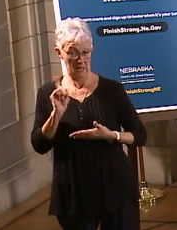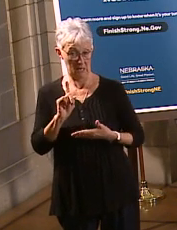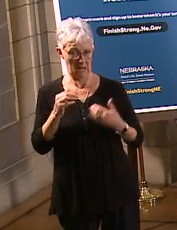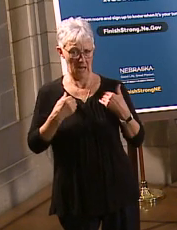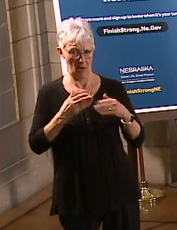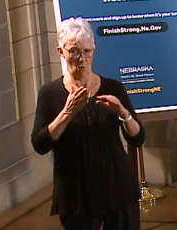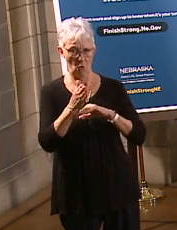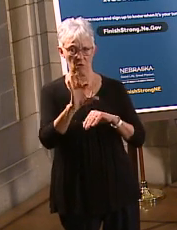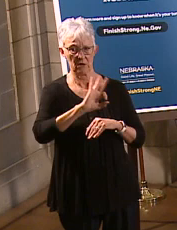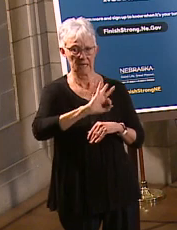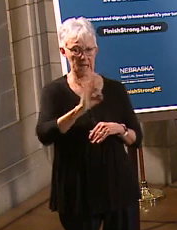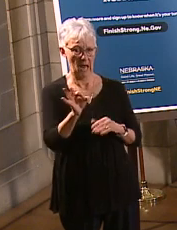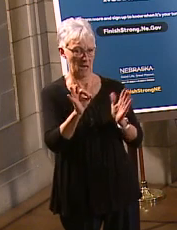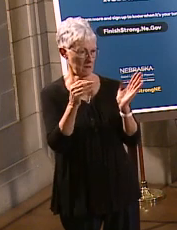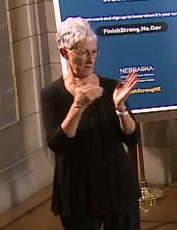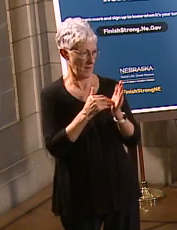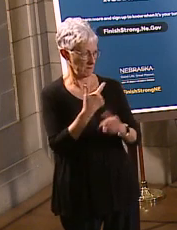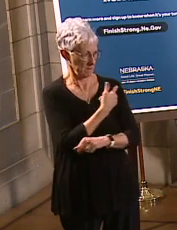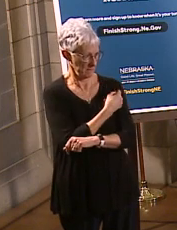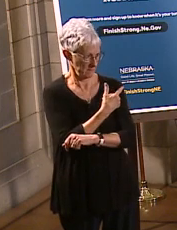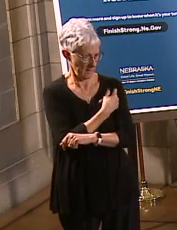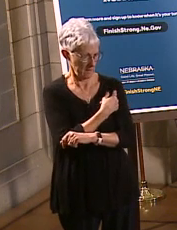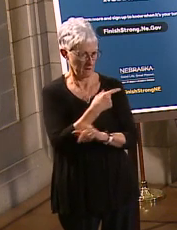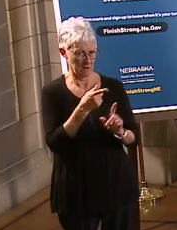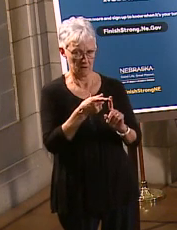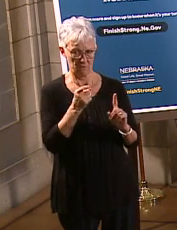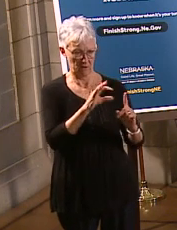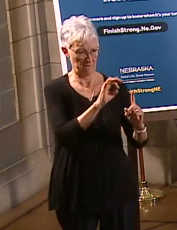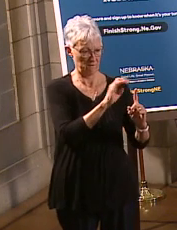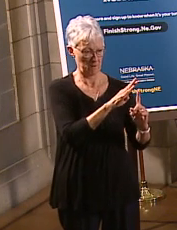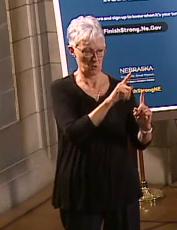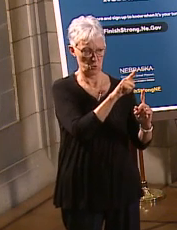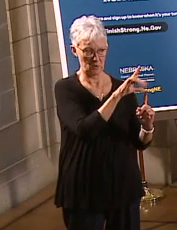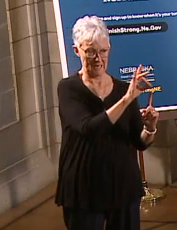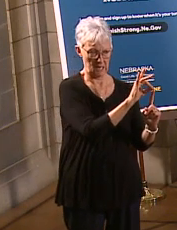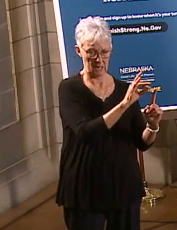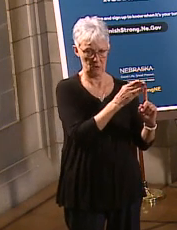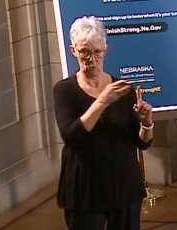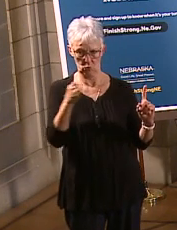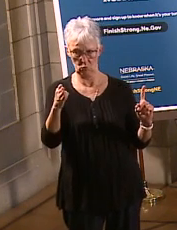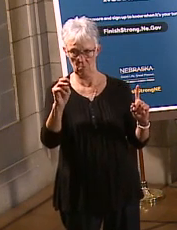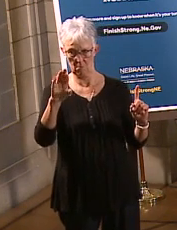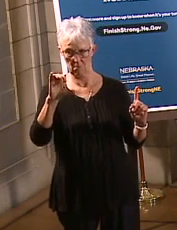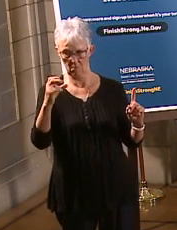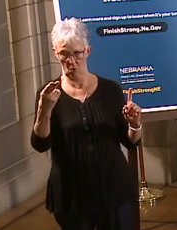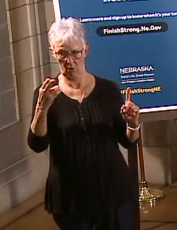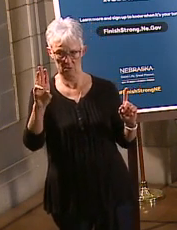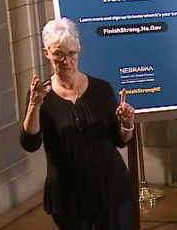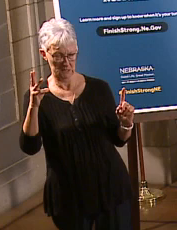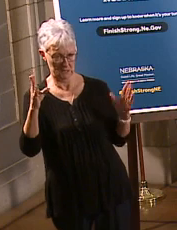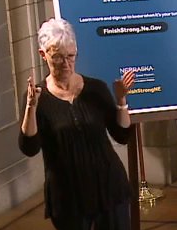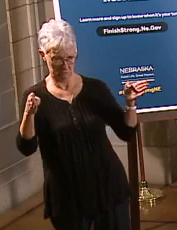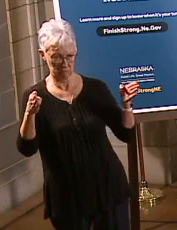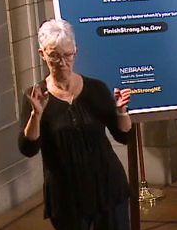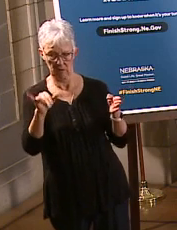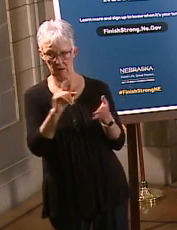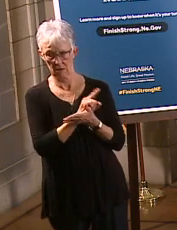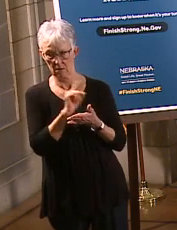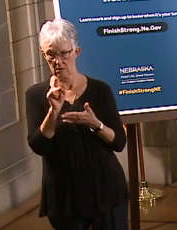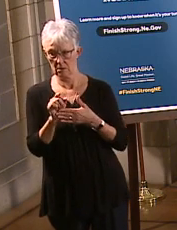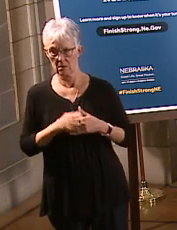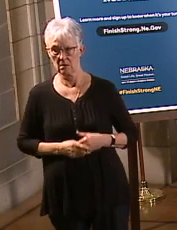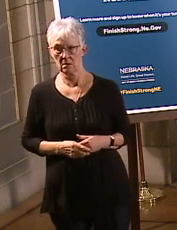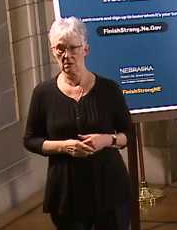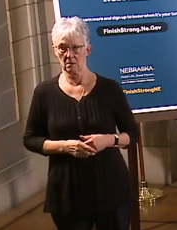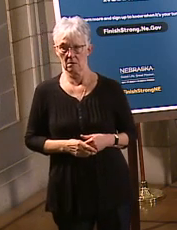vaccinations, and that was from the period of February 28th to March 6th. So again, we continue to see the amount of vaccine,